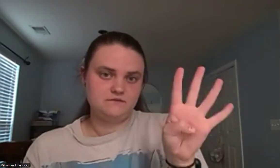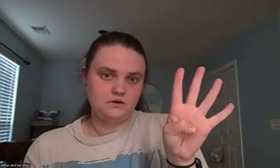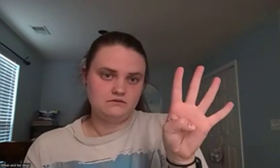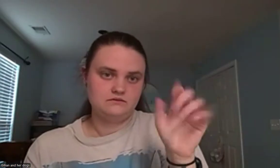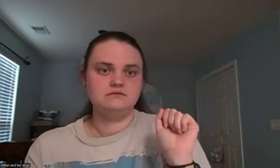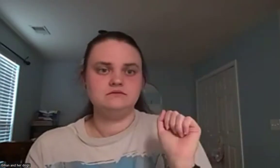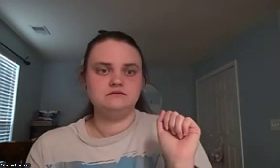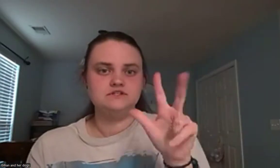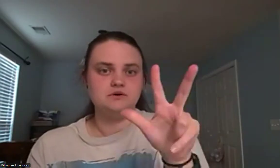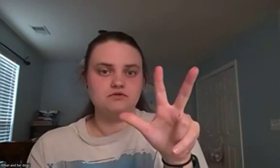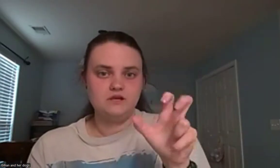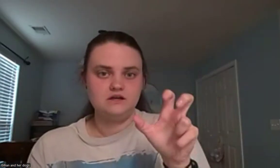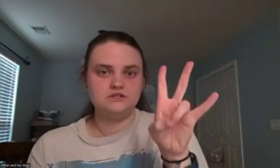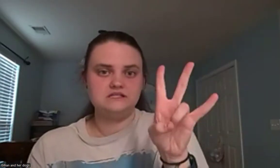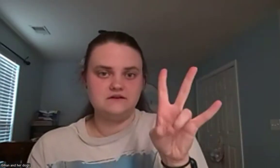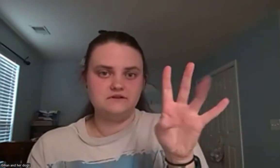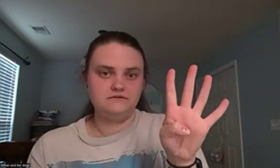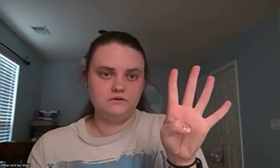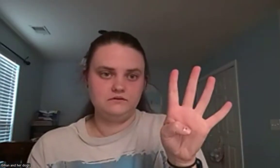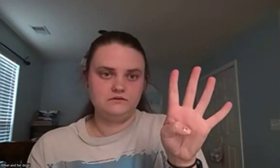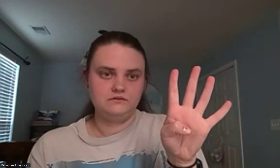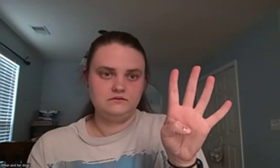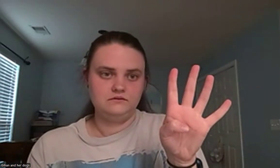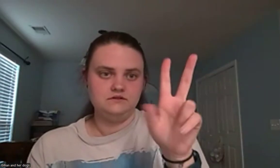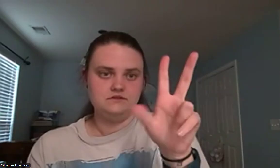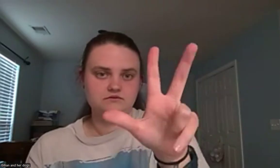374. So 374. So